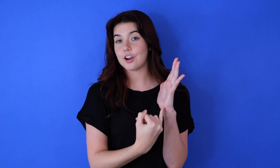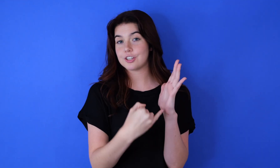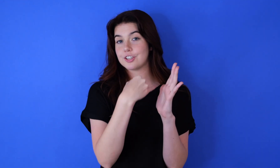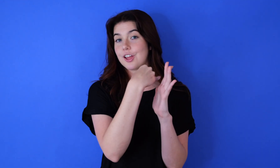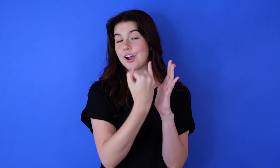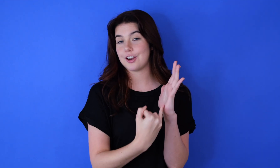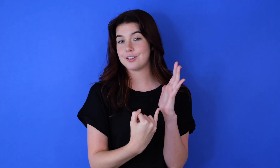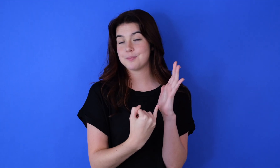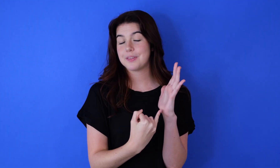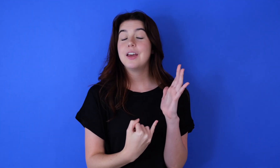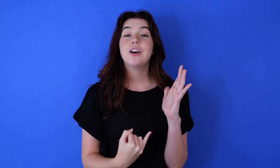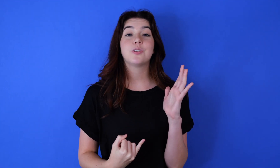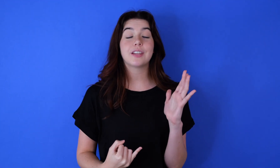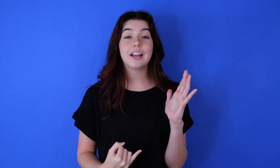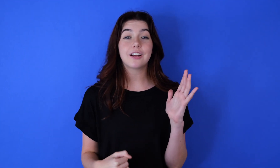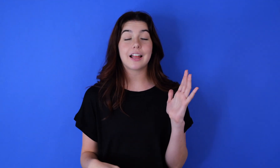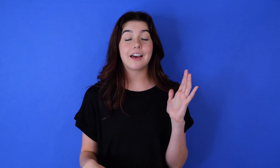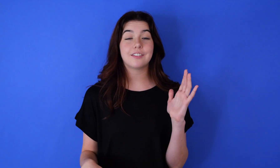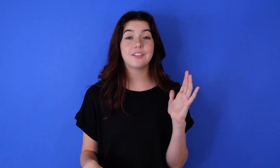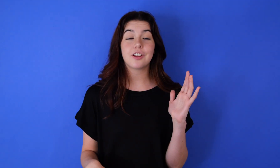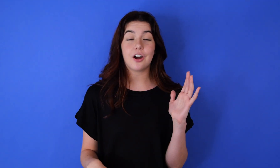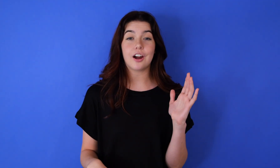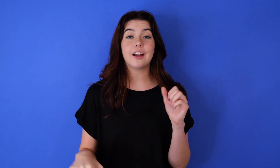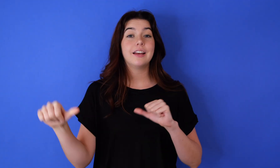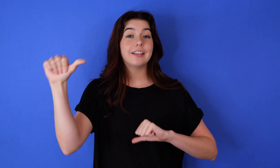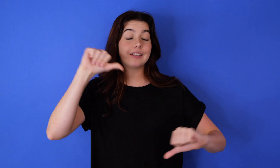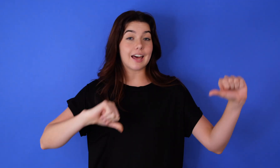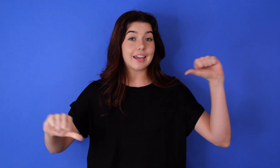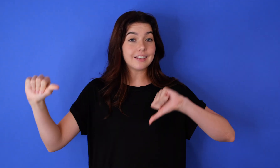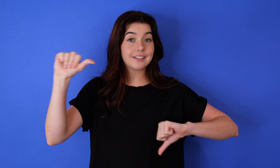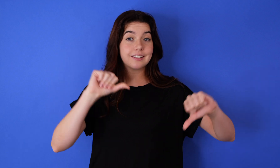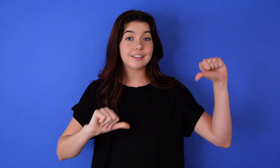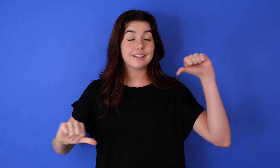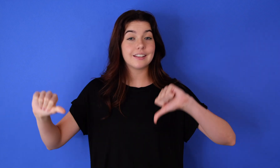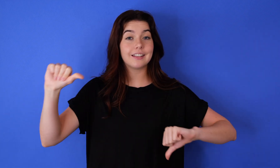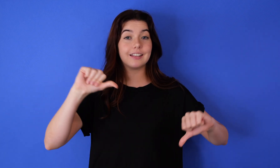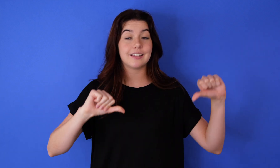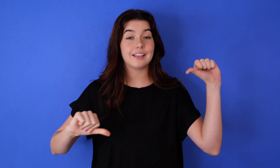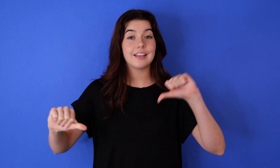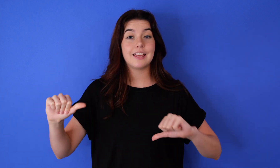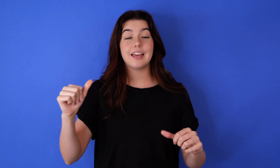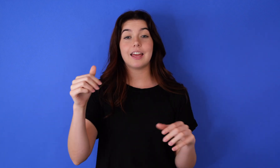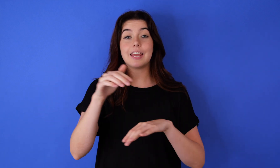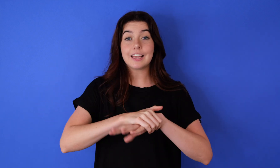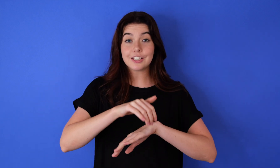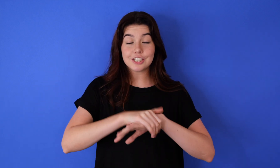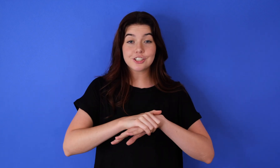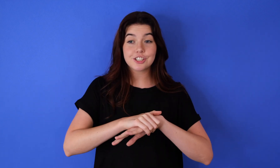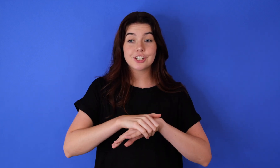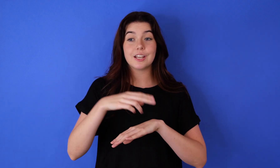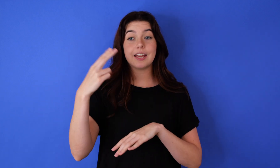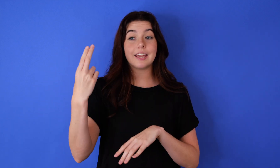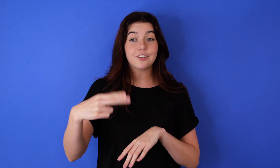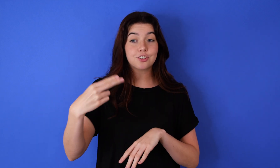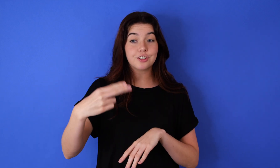Art. Art. So again, our classes are science, English,